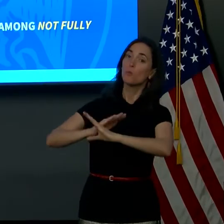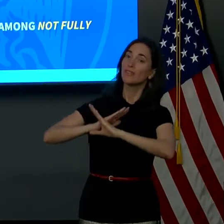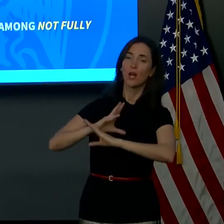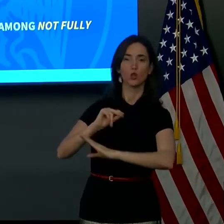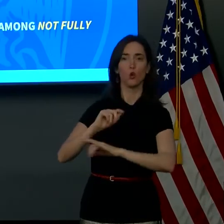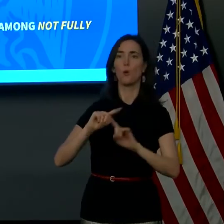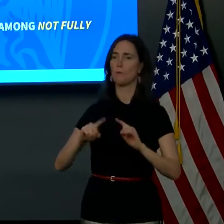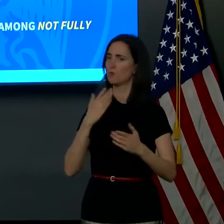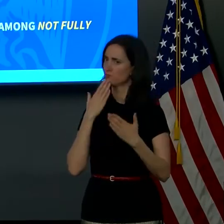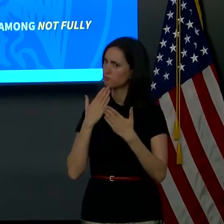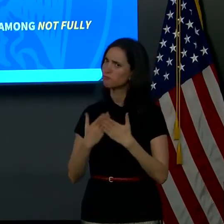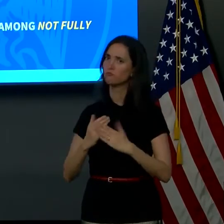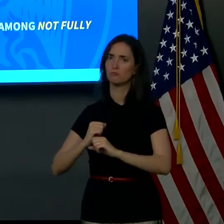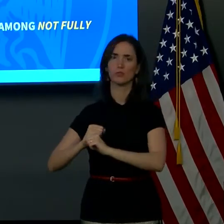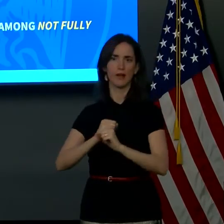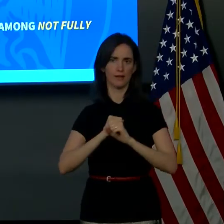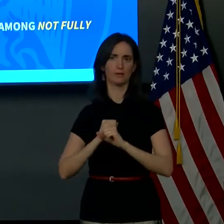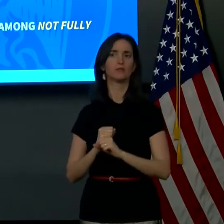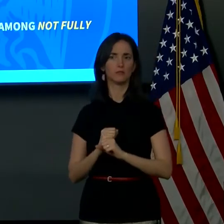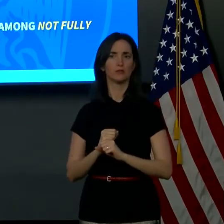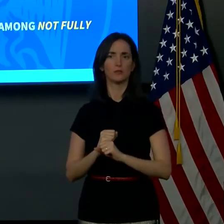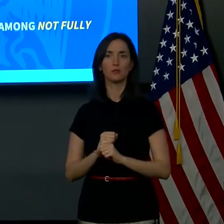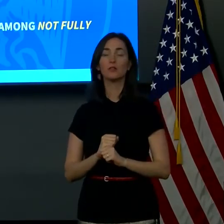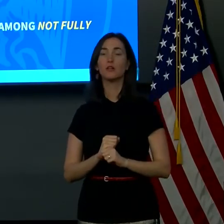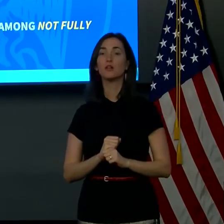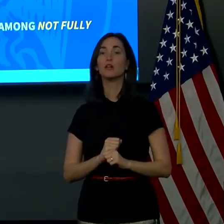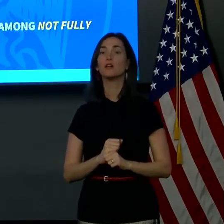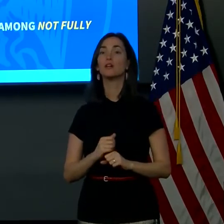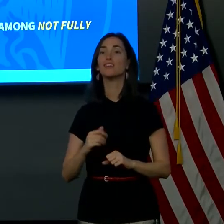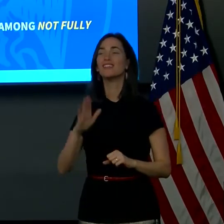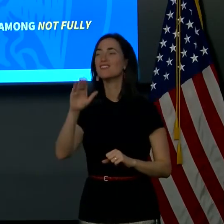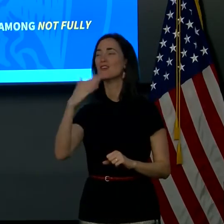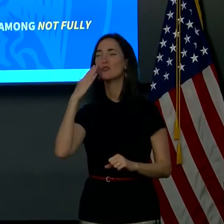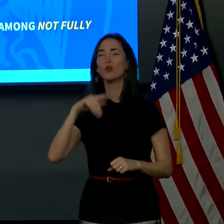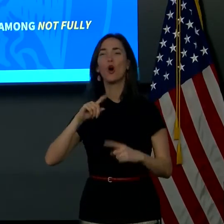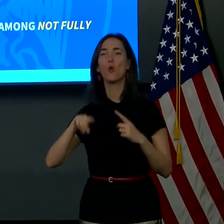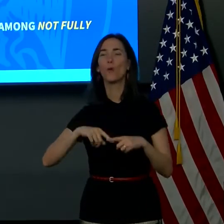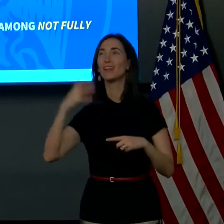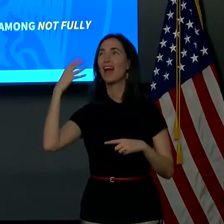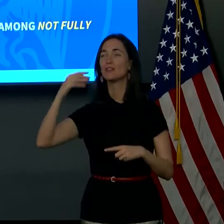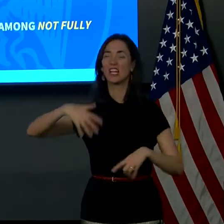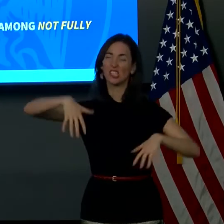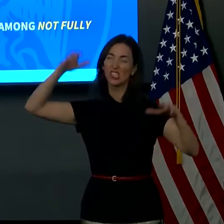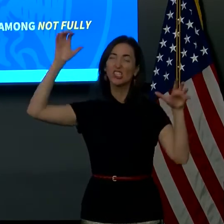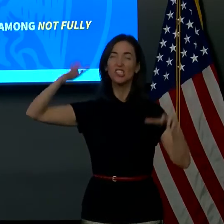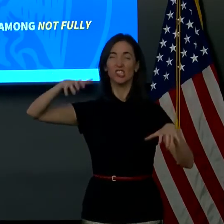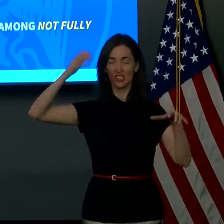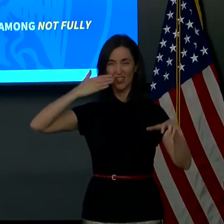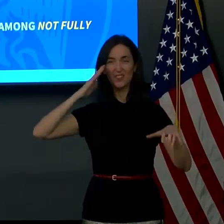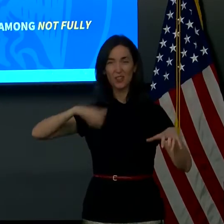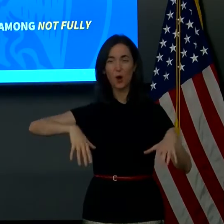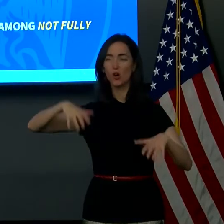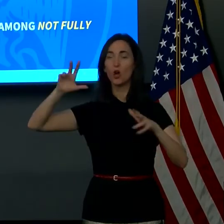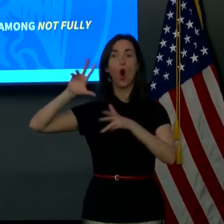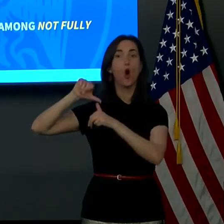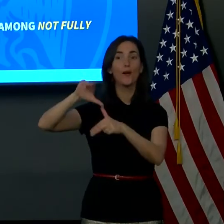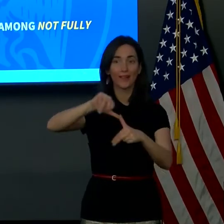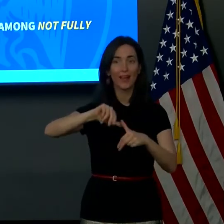protection. And when you're in the middle of a thunderstorm or a tropical storm or a